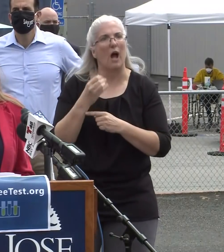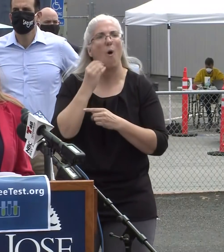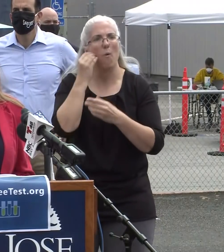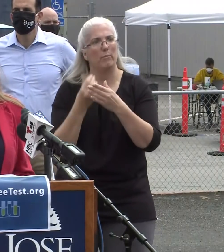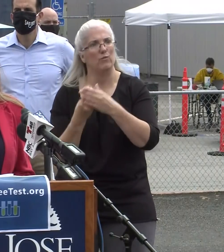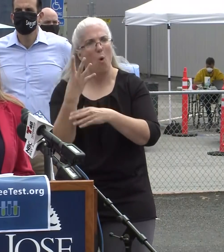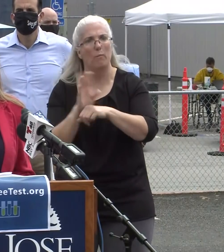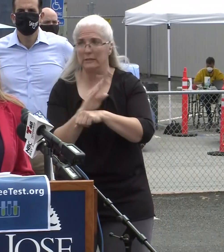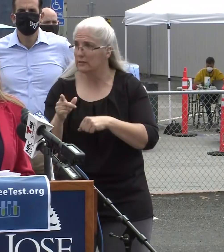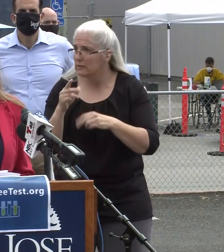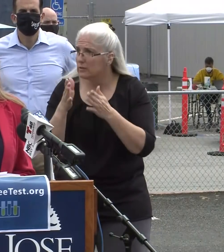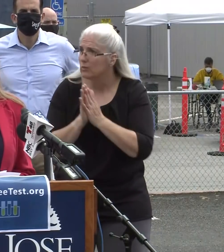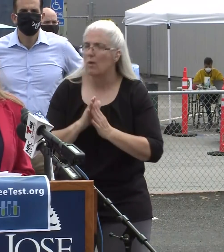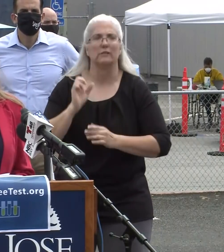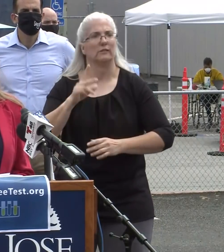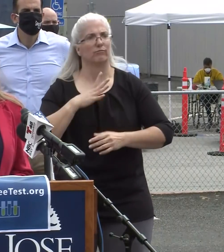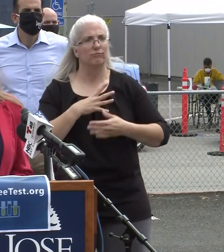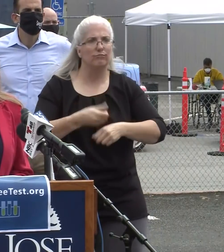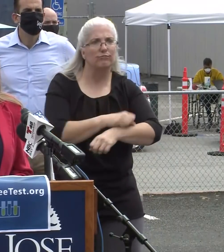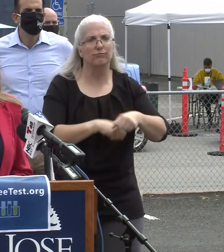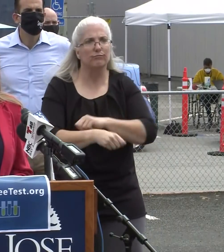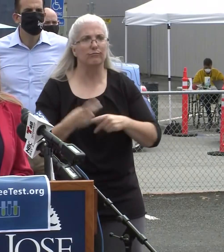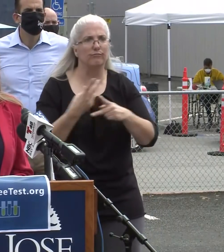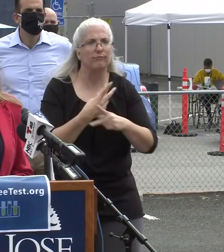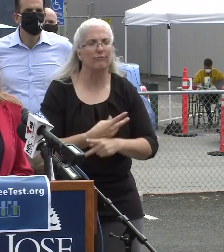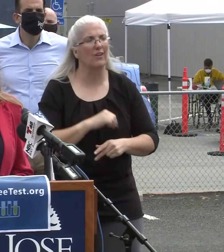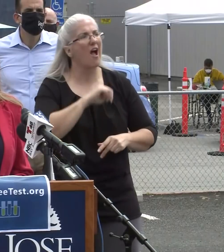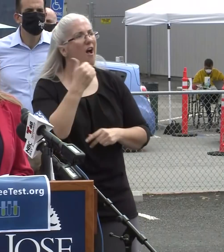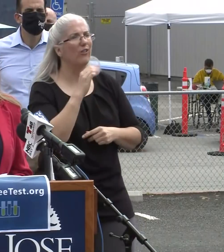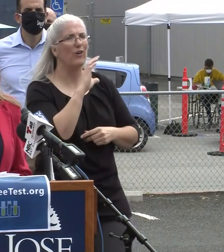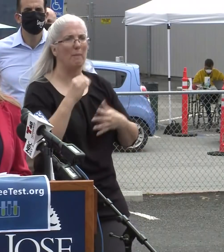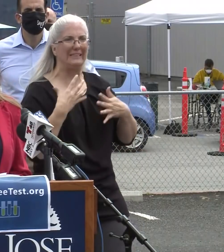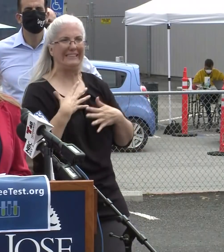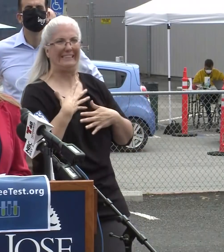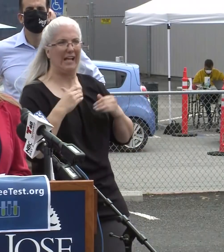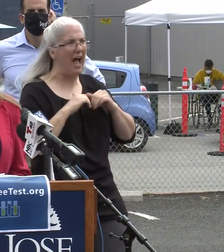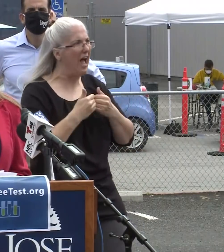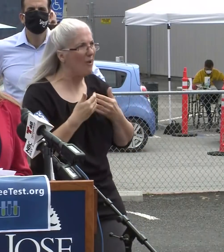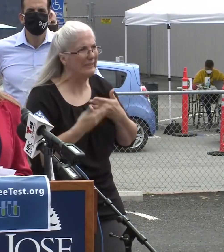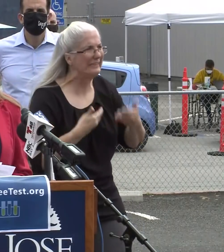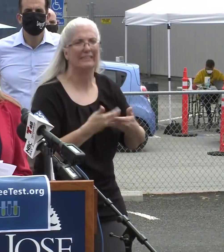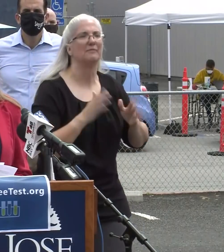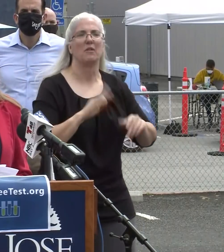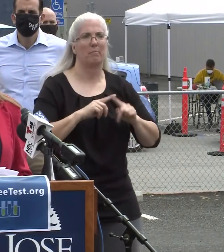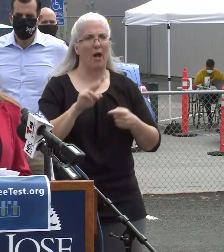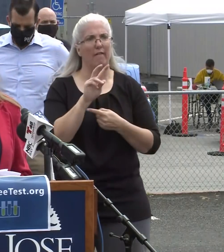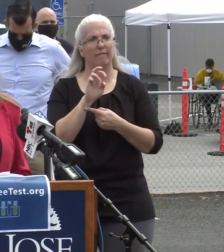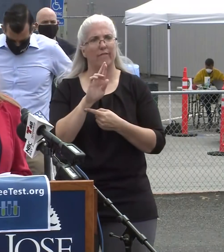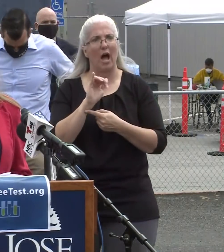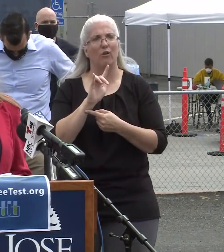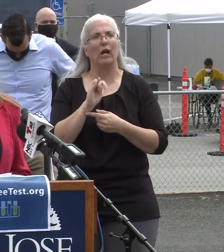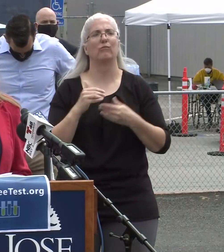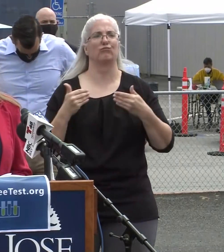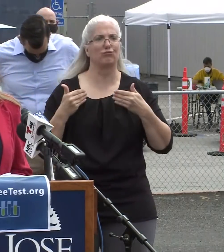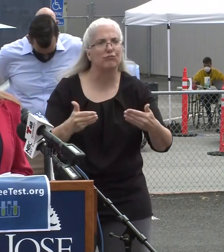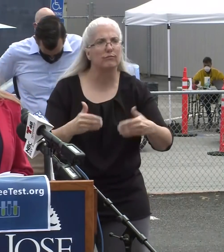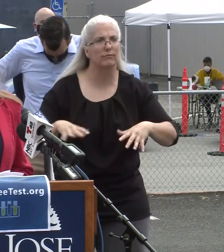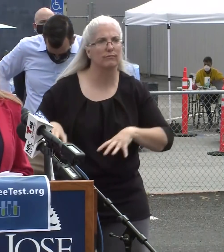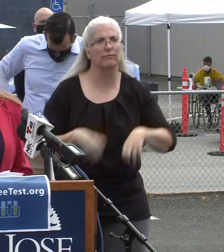that were so fearful to do that. And not only has Verily stepped up here and at the fairgrounds, but they're helping across the